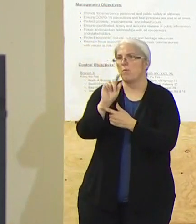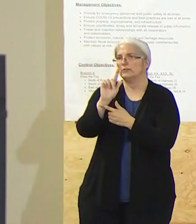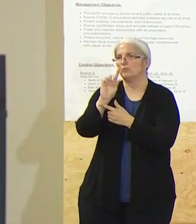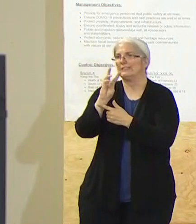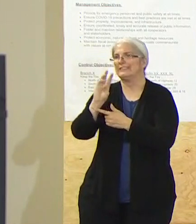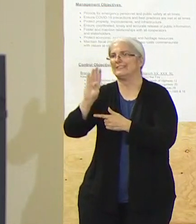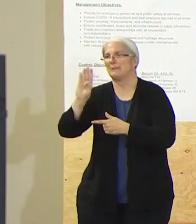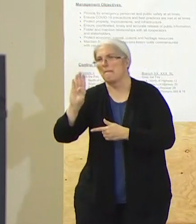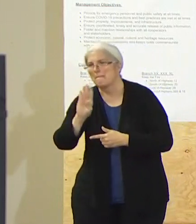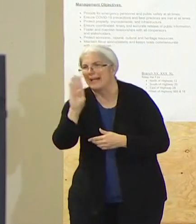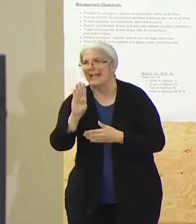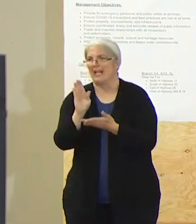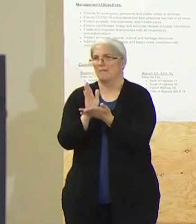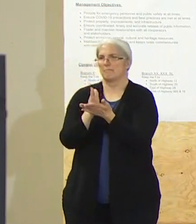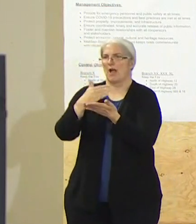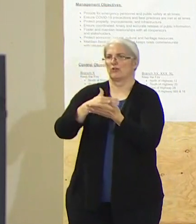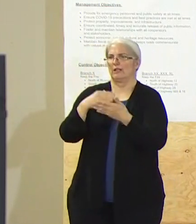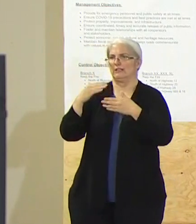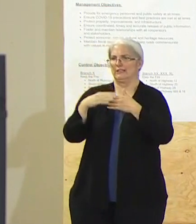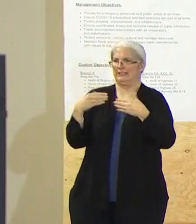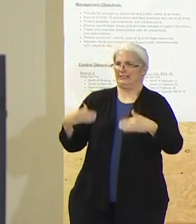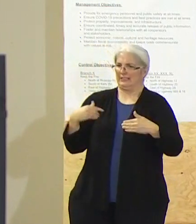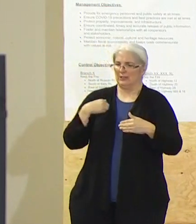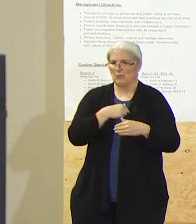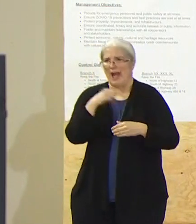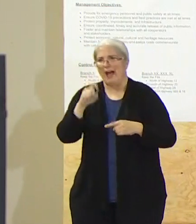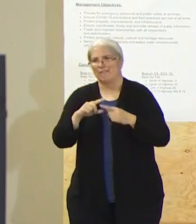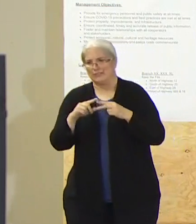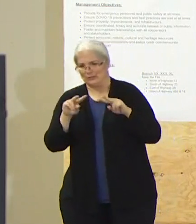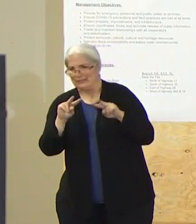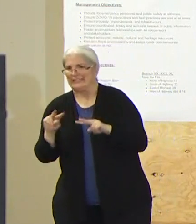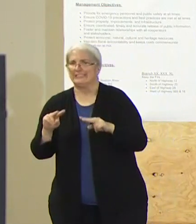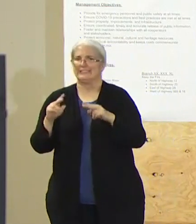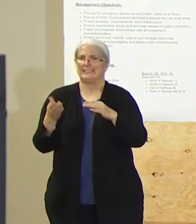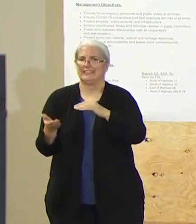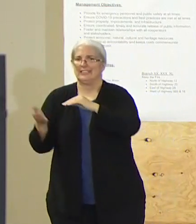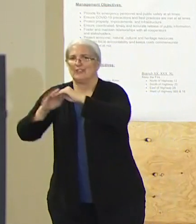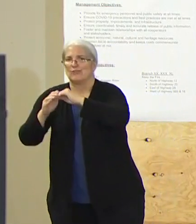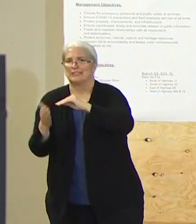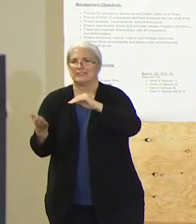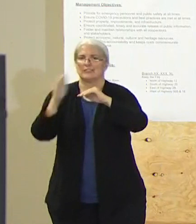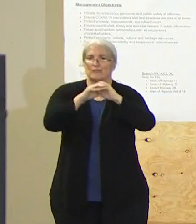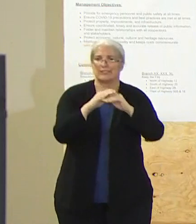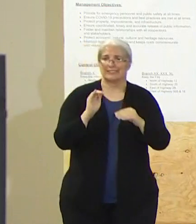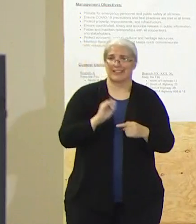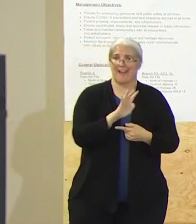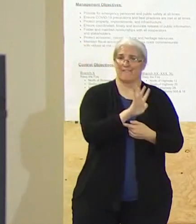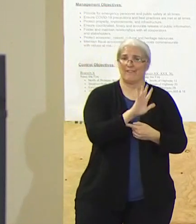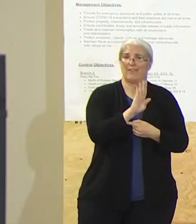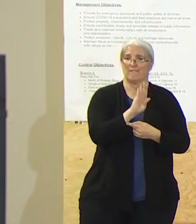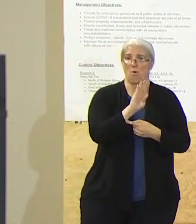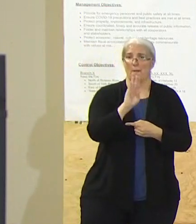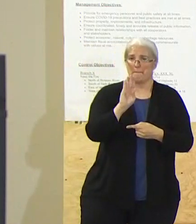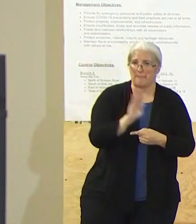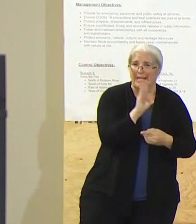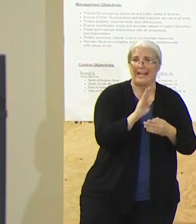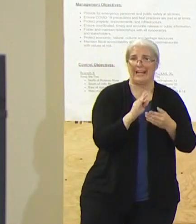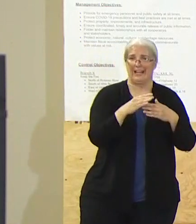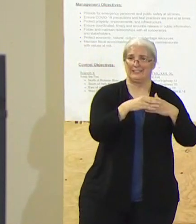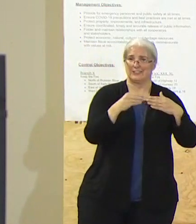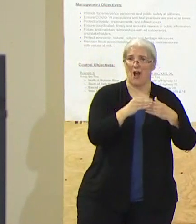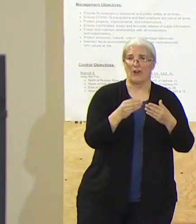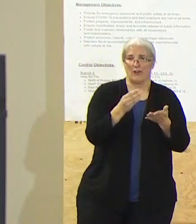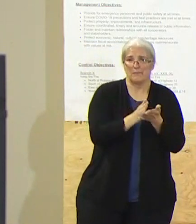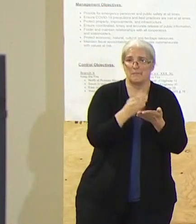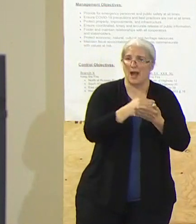by $85.6 million, more not just seasonal, but full-time support for